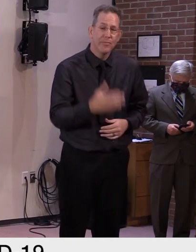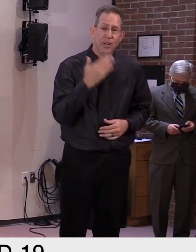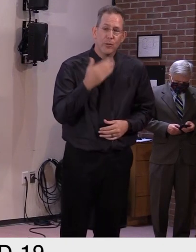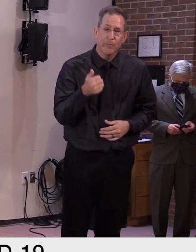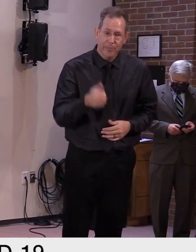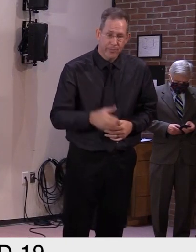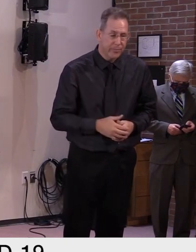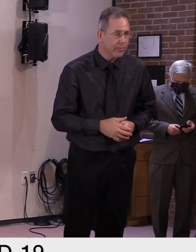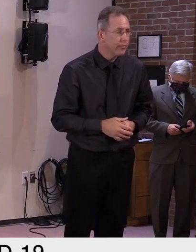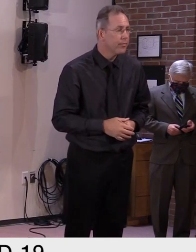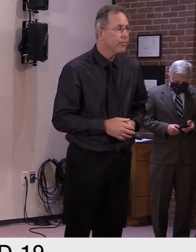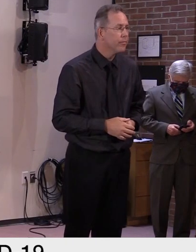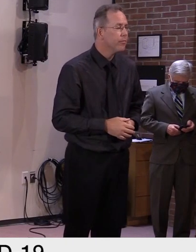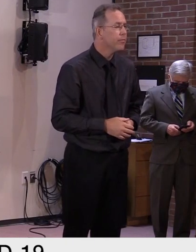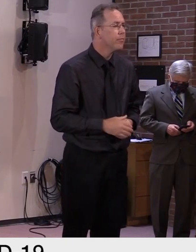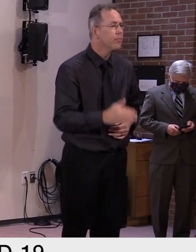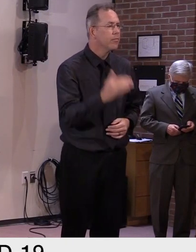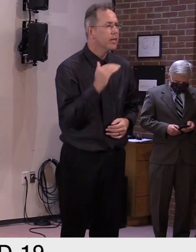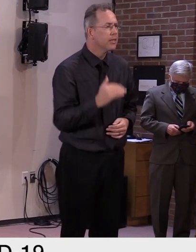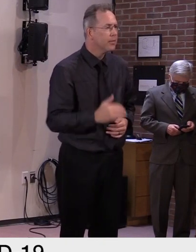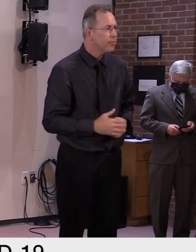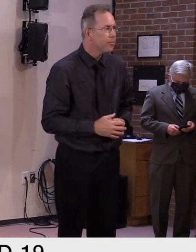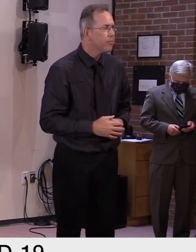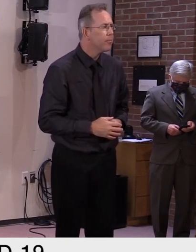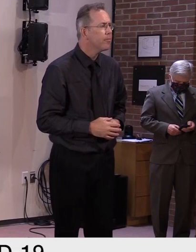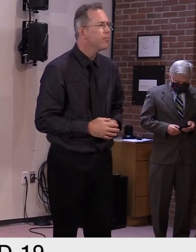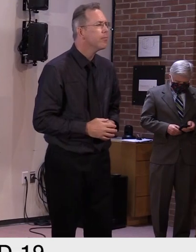Joseph Gresser, the Barton Chronicle.